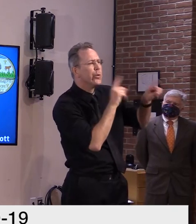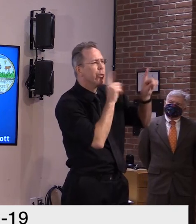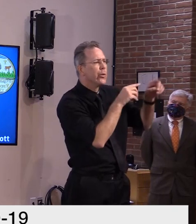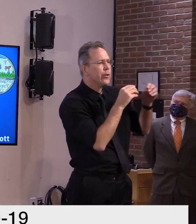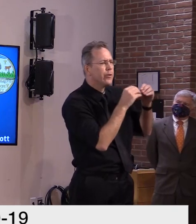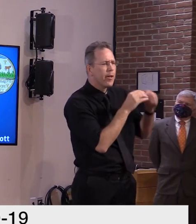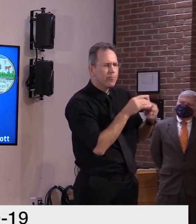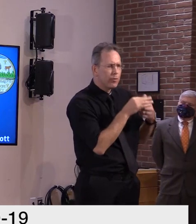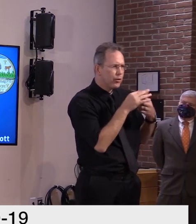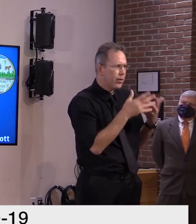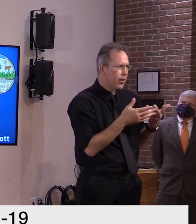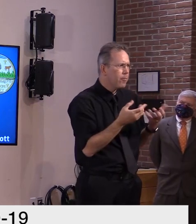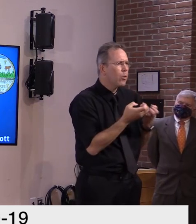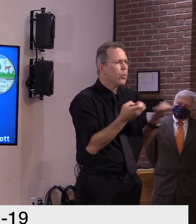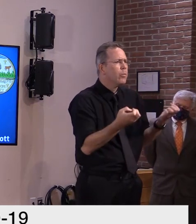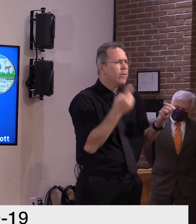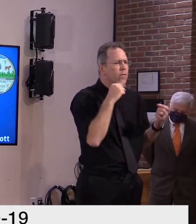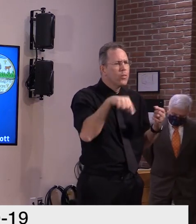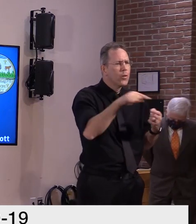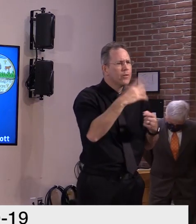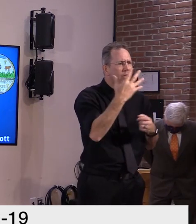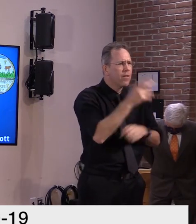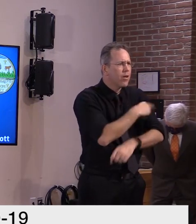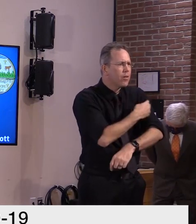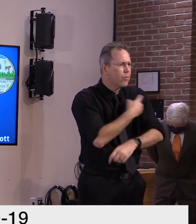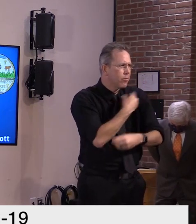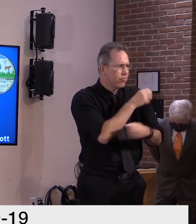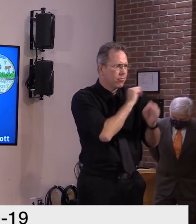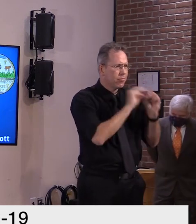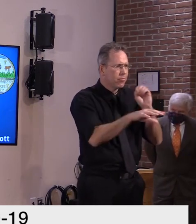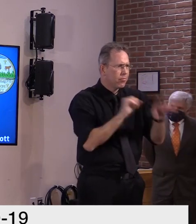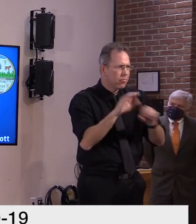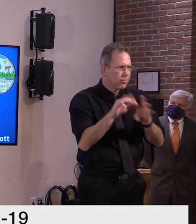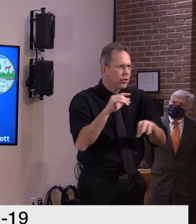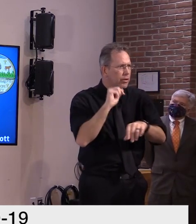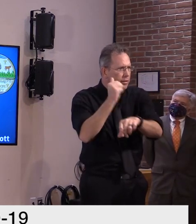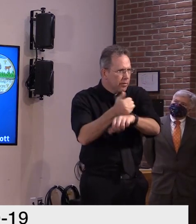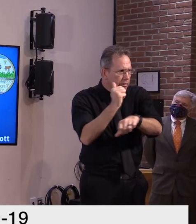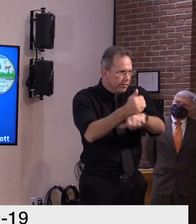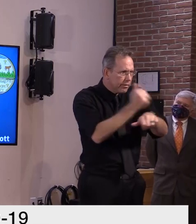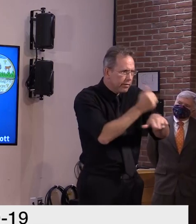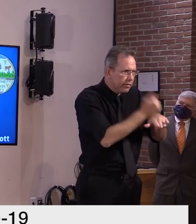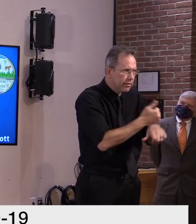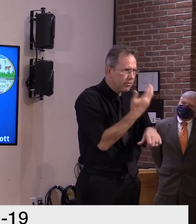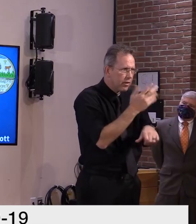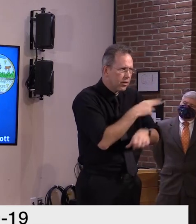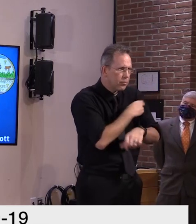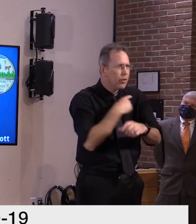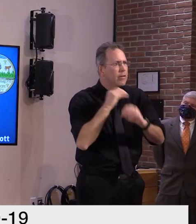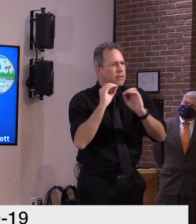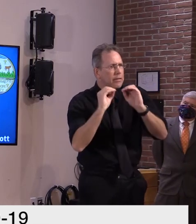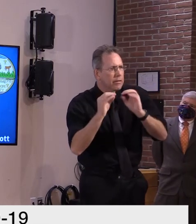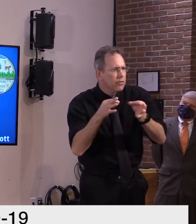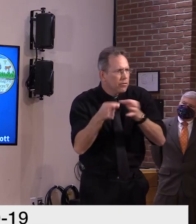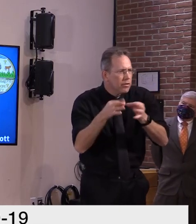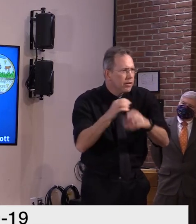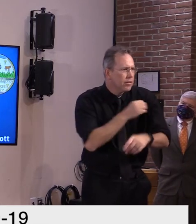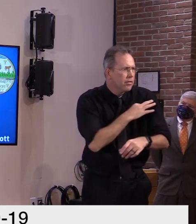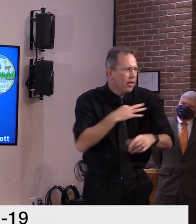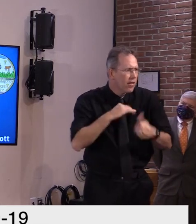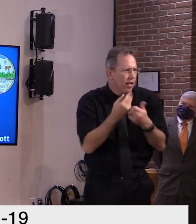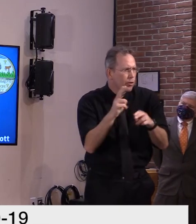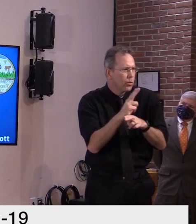undergoing installation and training as we speak right now. And we've also gotten from